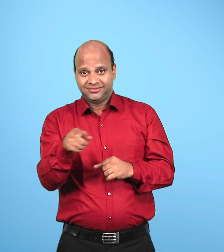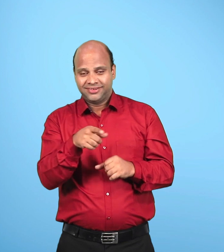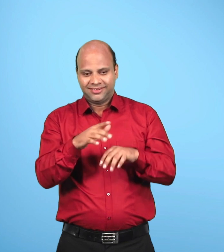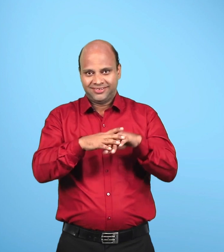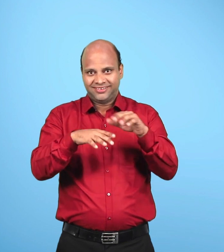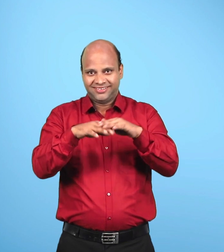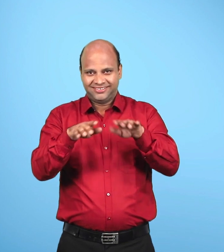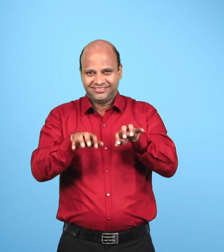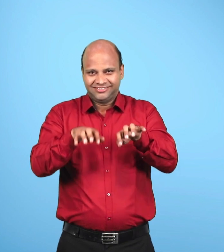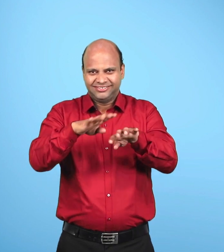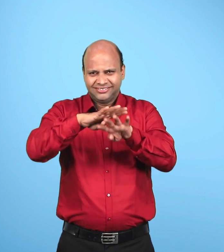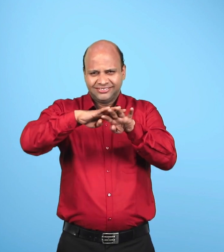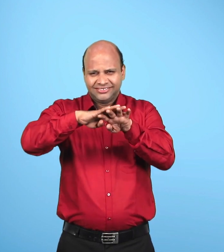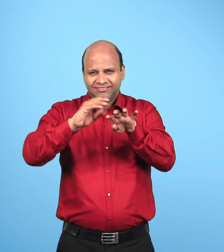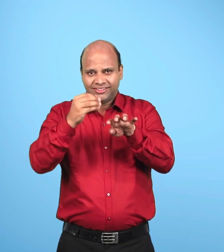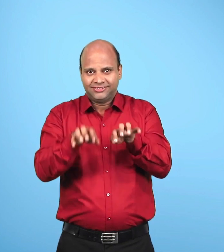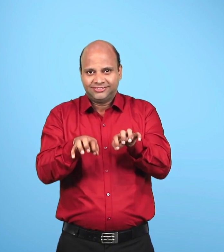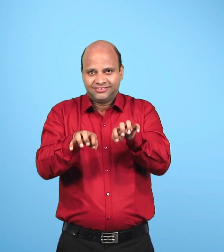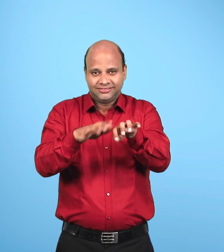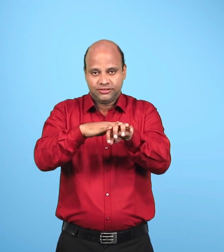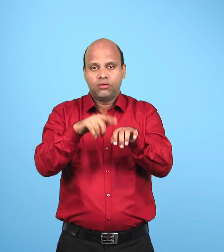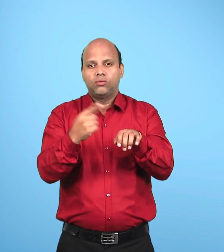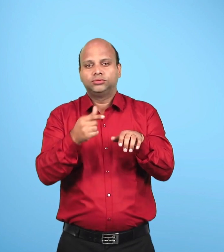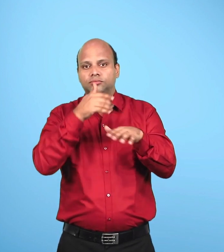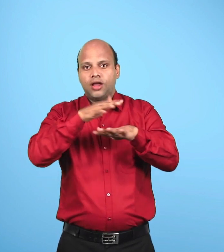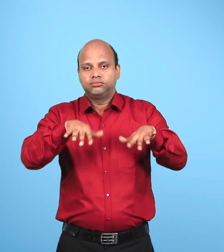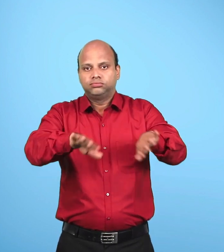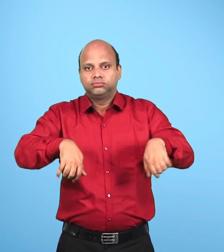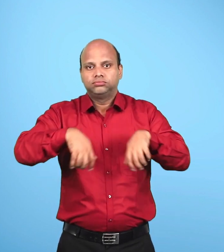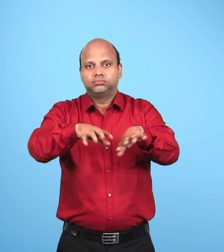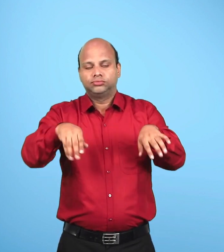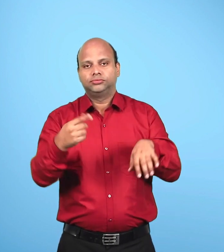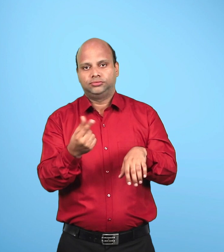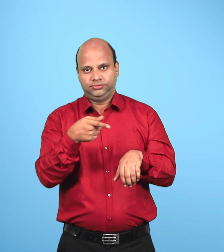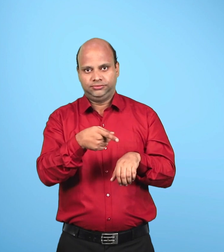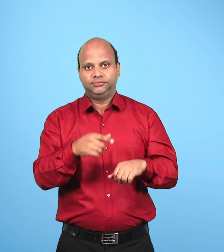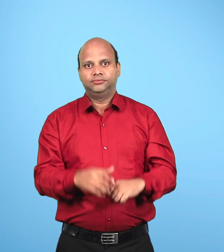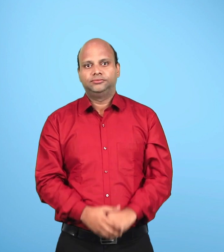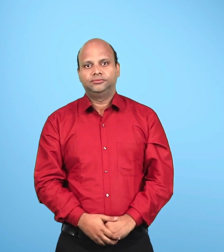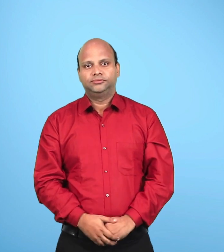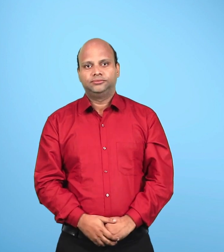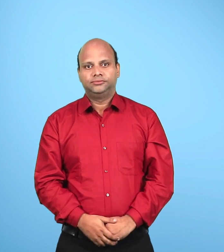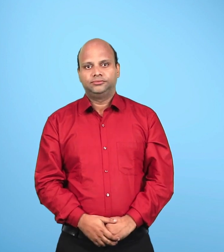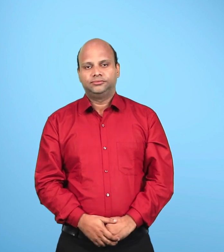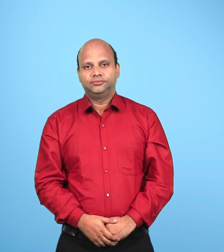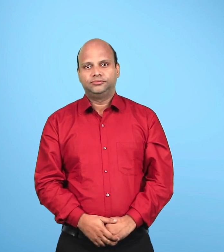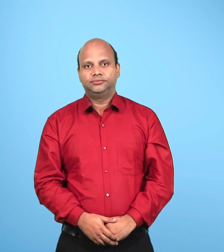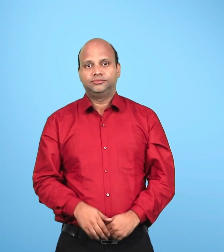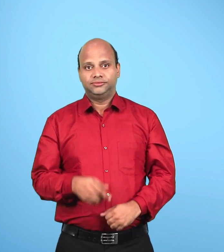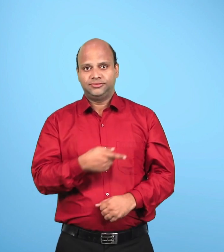They have webbed feet which help them swim in water. We